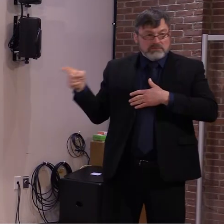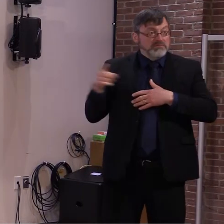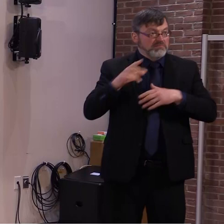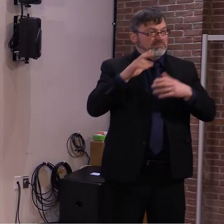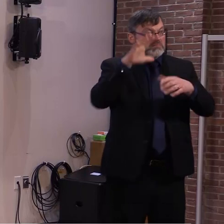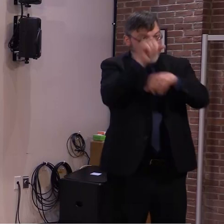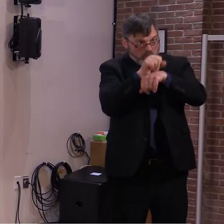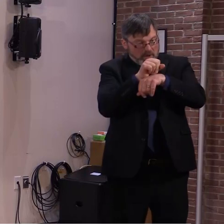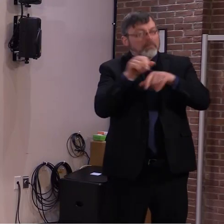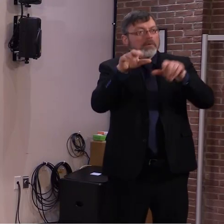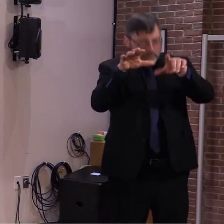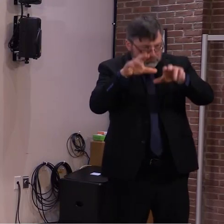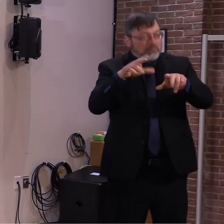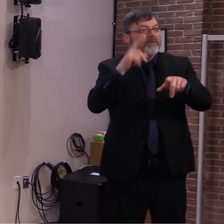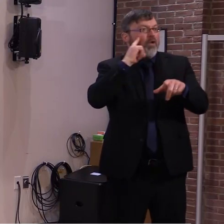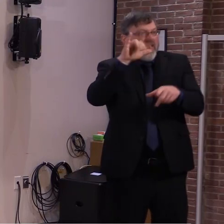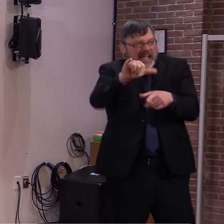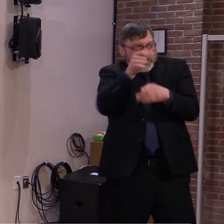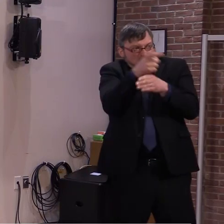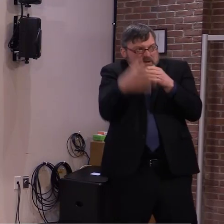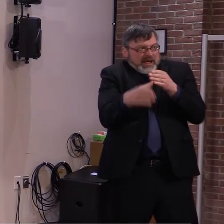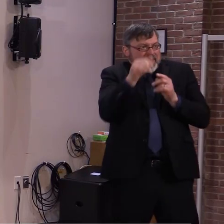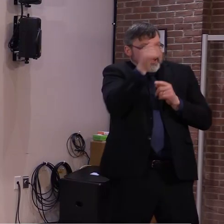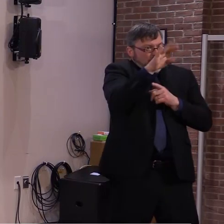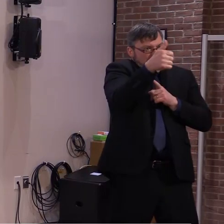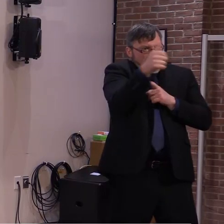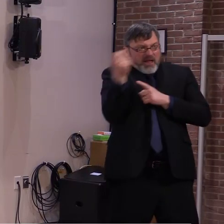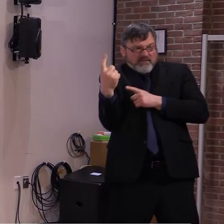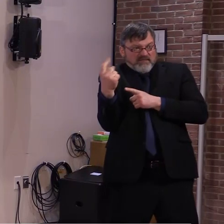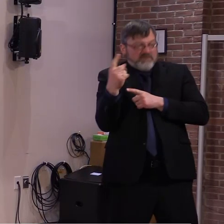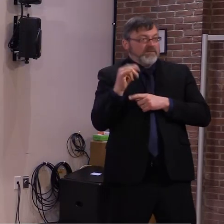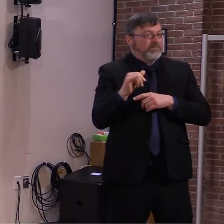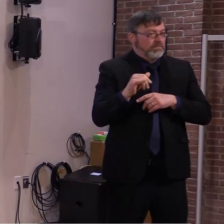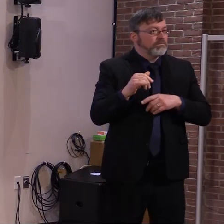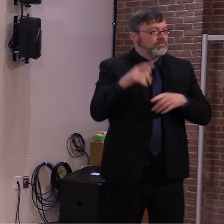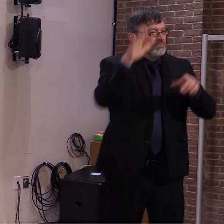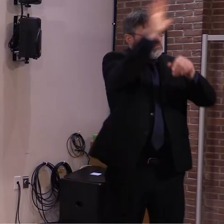healthvermont.gov/myvaccine. If you are unable to sign up online, you can call